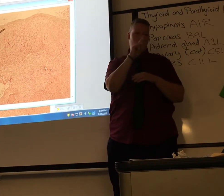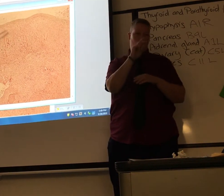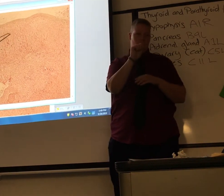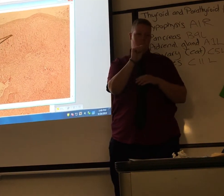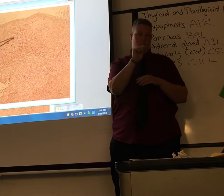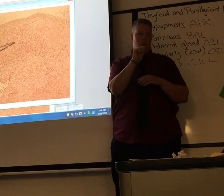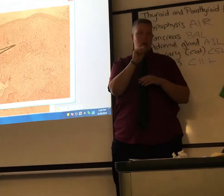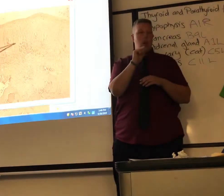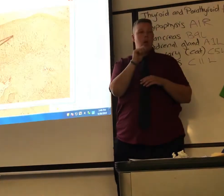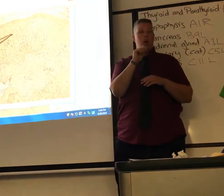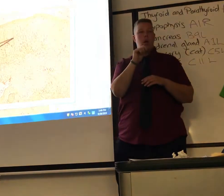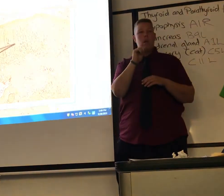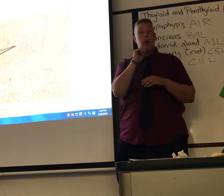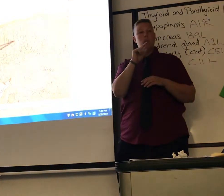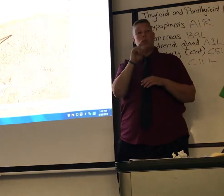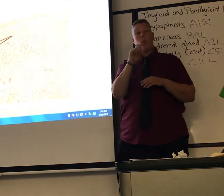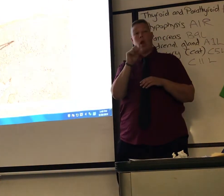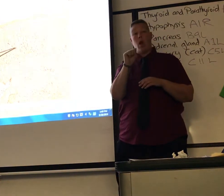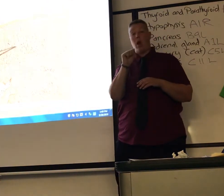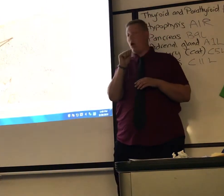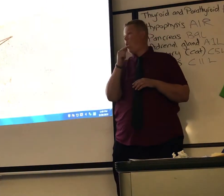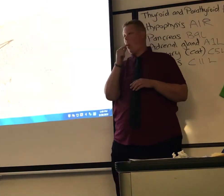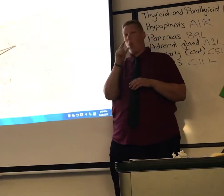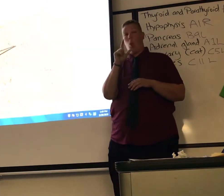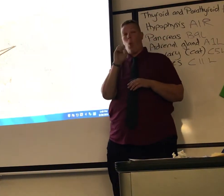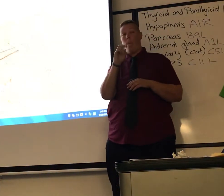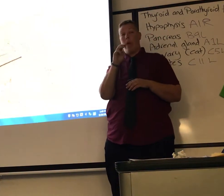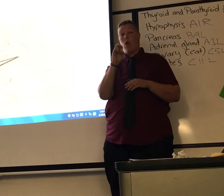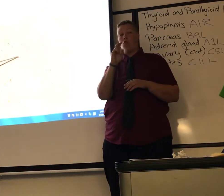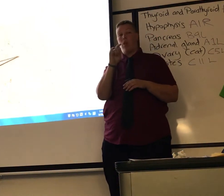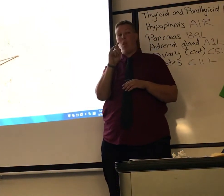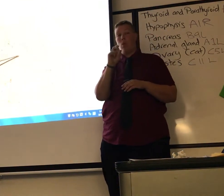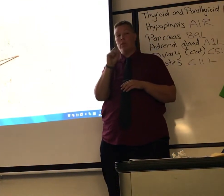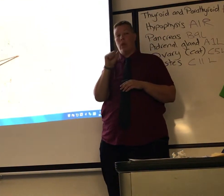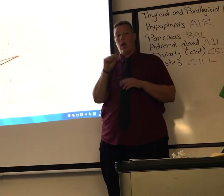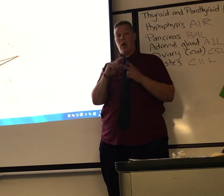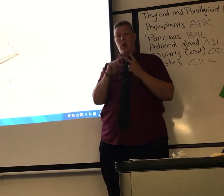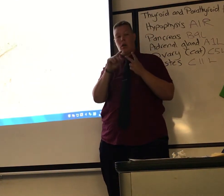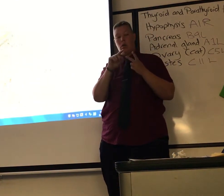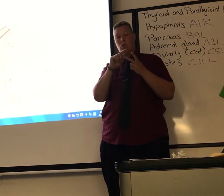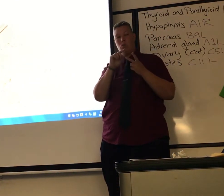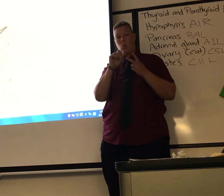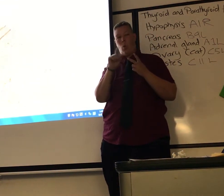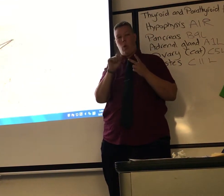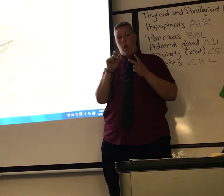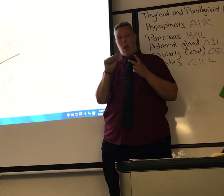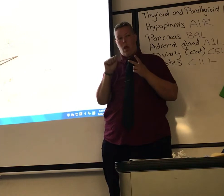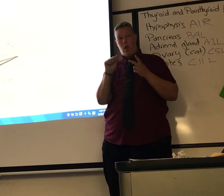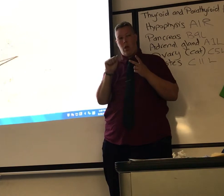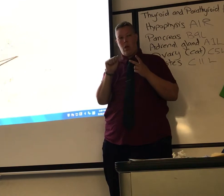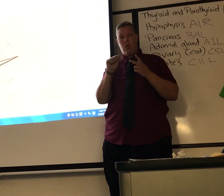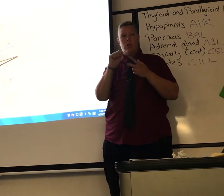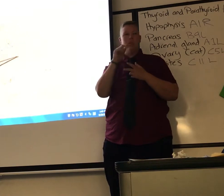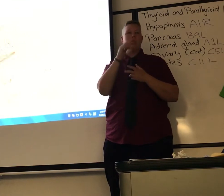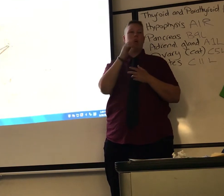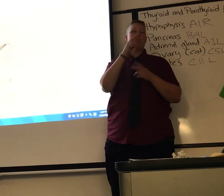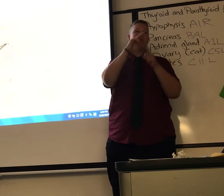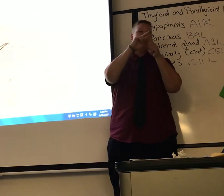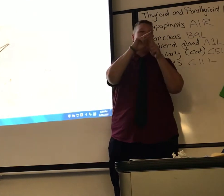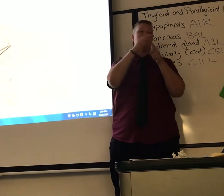glomerulosa. Zona fasciculata. Zona reticularis. That's the salt, sugar, sex thing. You can even see